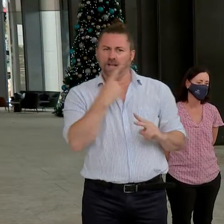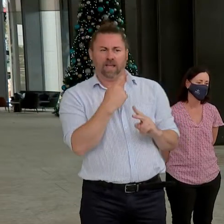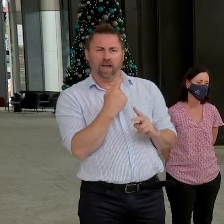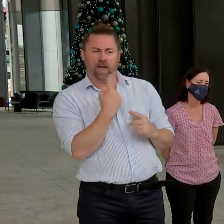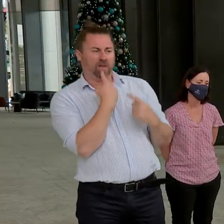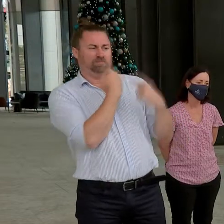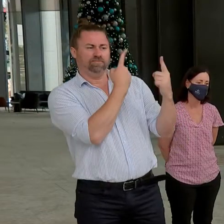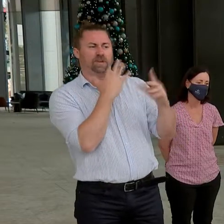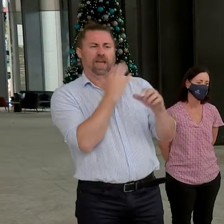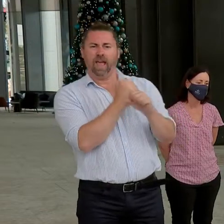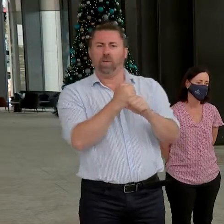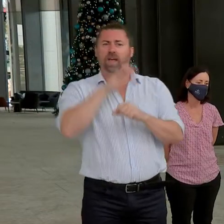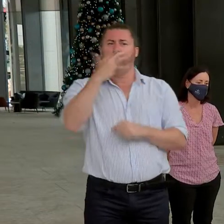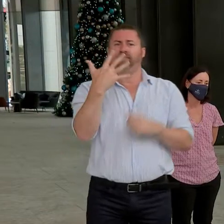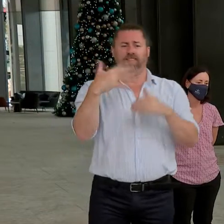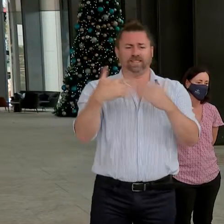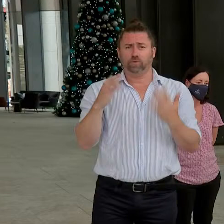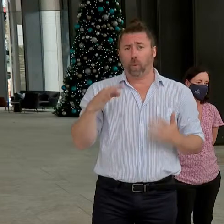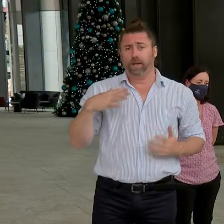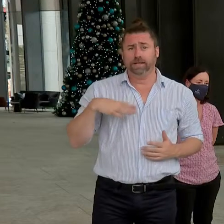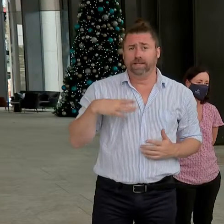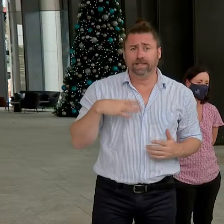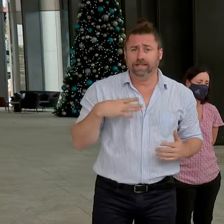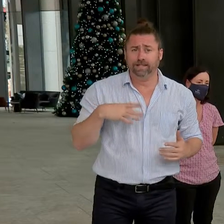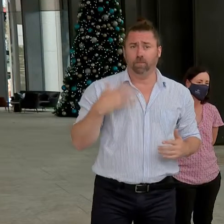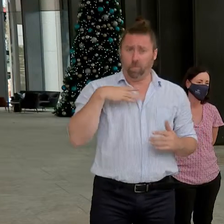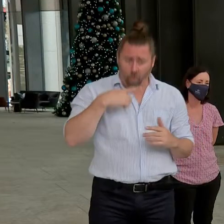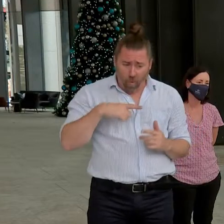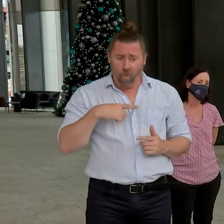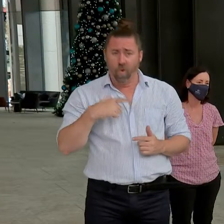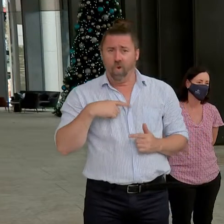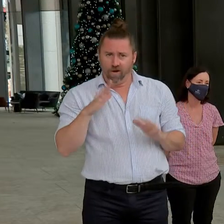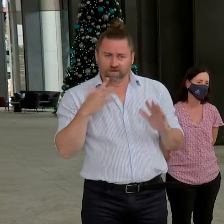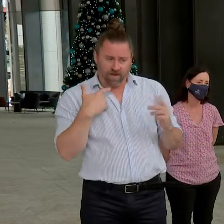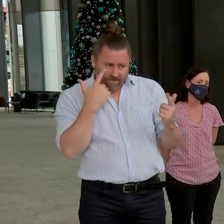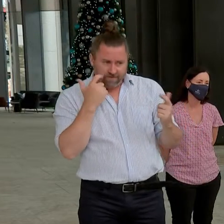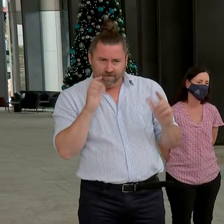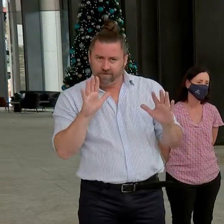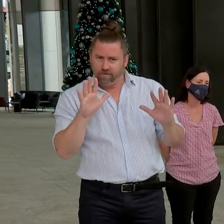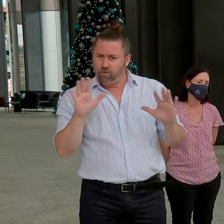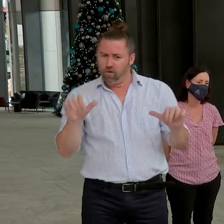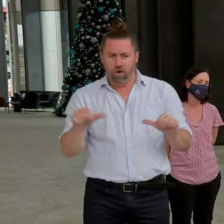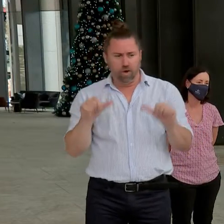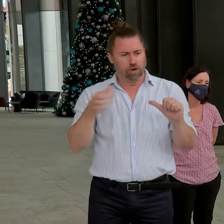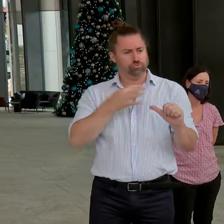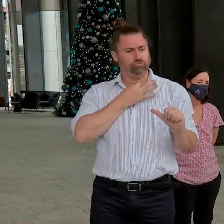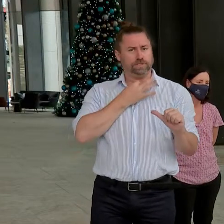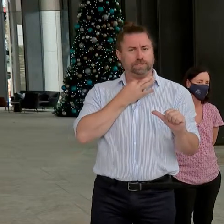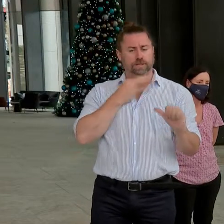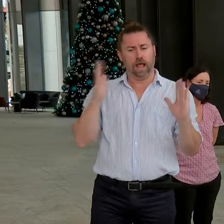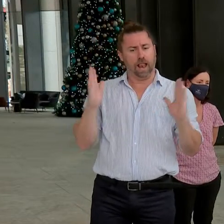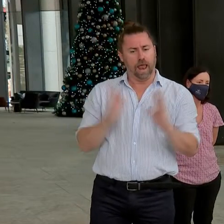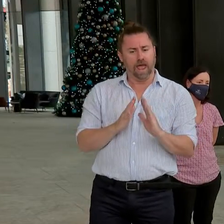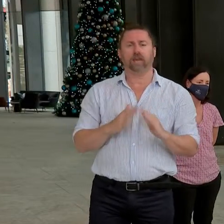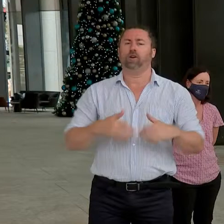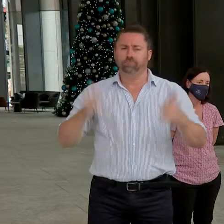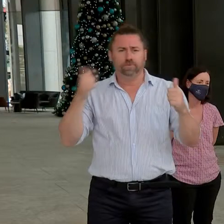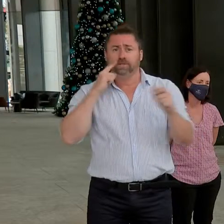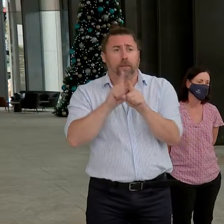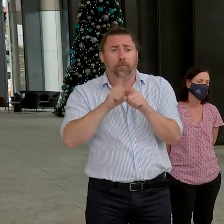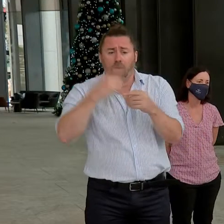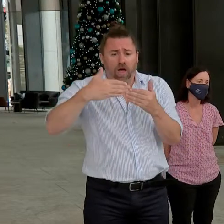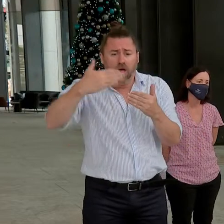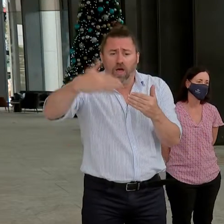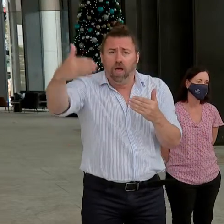longer necessary, and this will be the case with many other things that you will be seeing in the coming weeks. We were